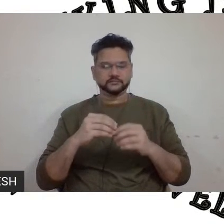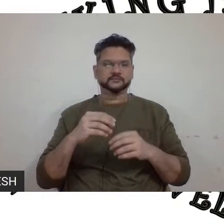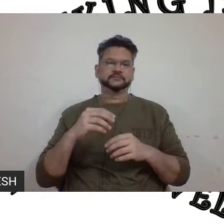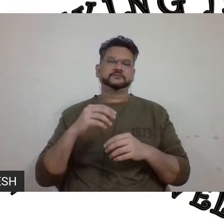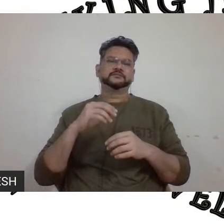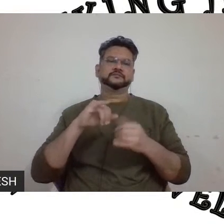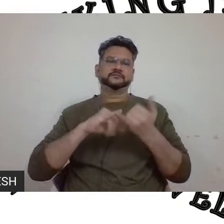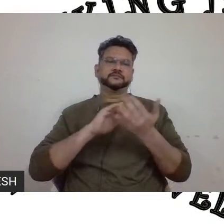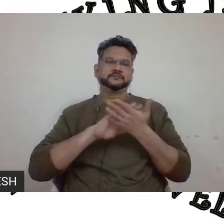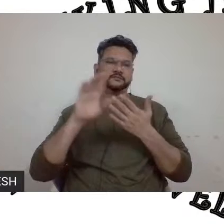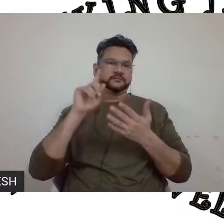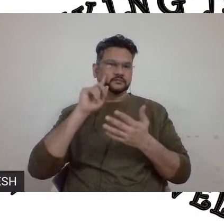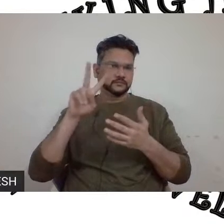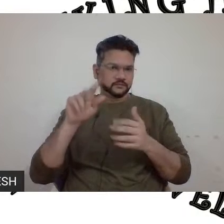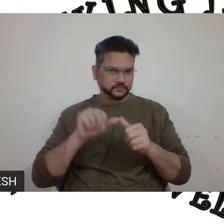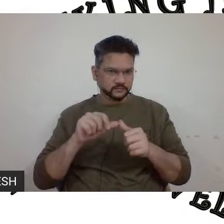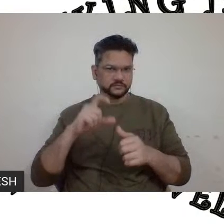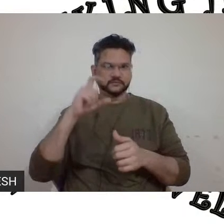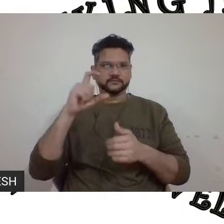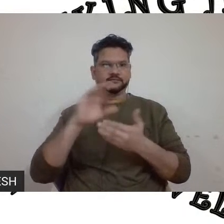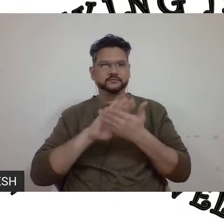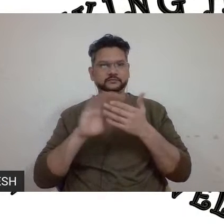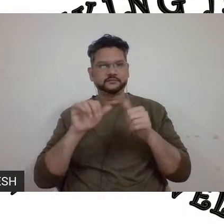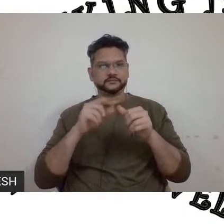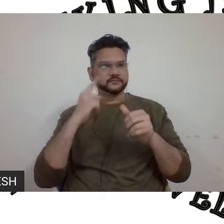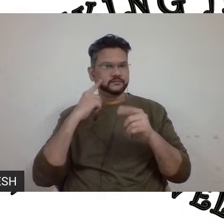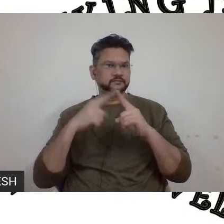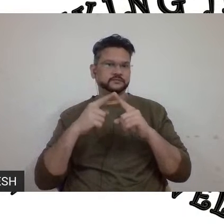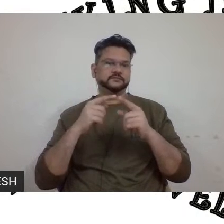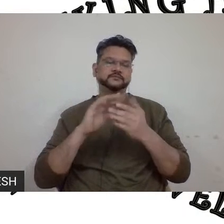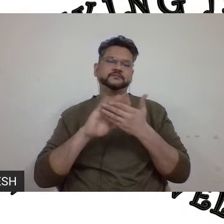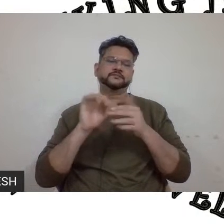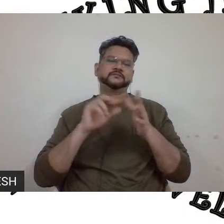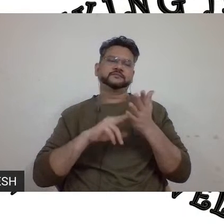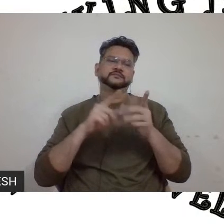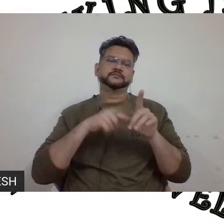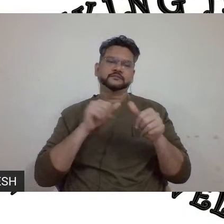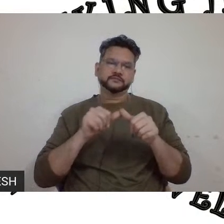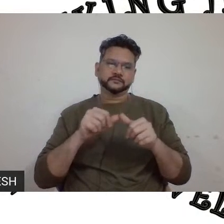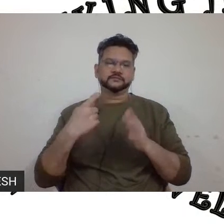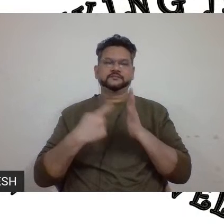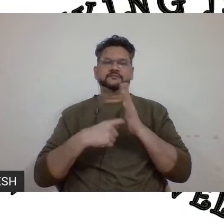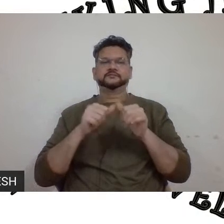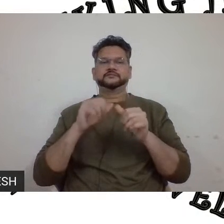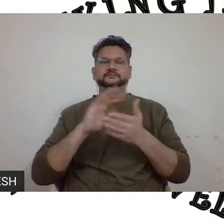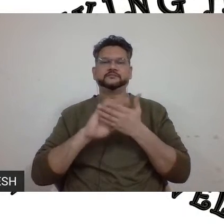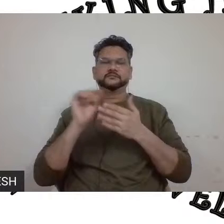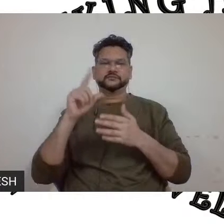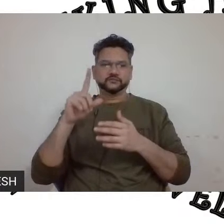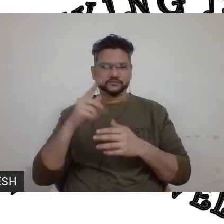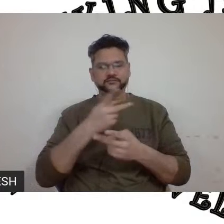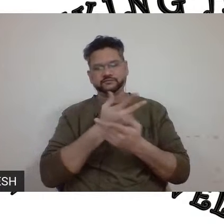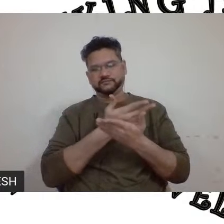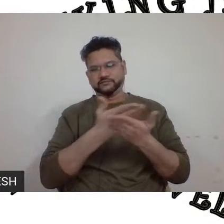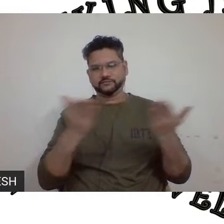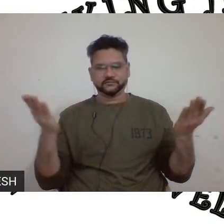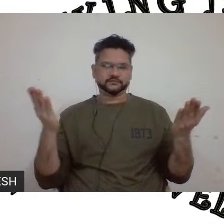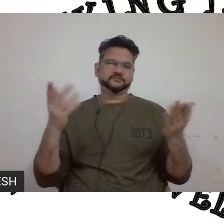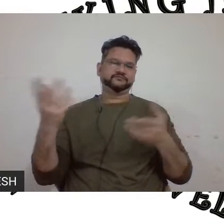Mr. Chaitanya Kotapalli, Mr. Rahul Jain for joining us and making this webinar